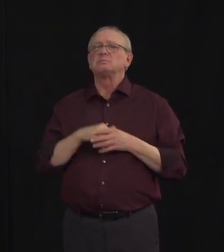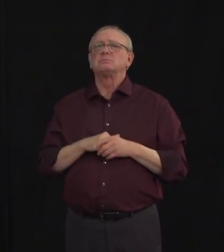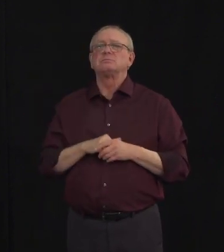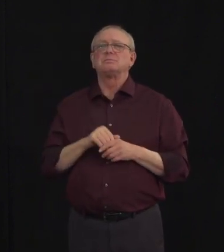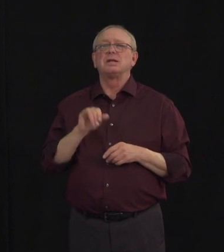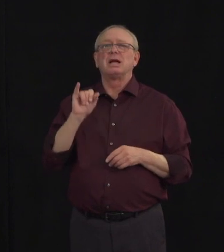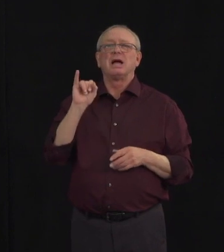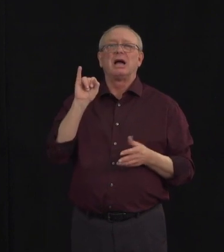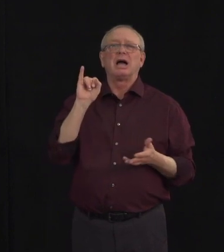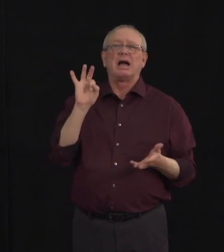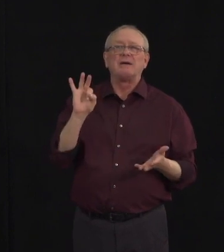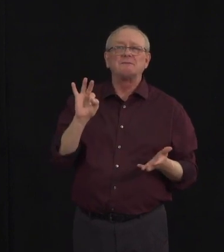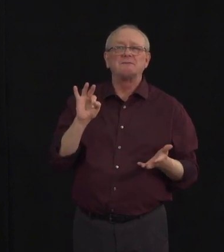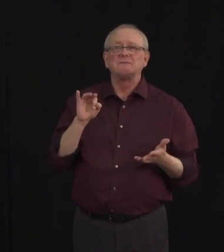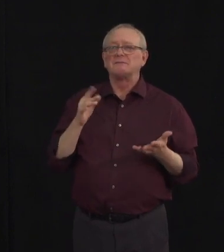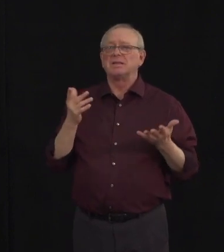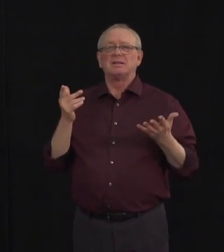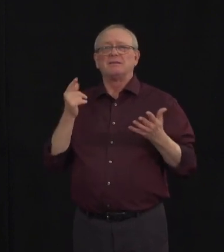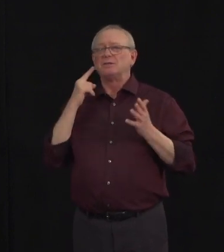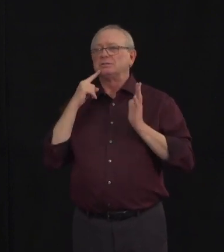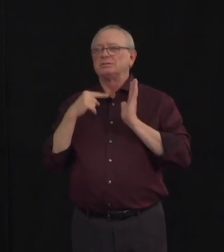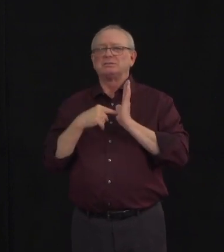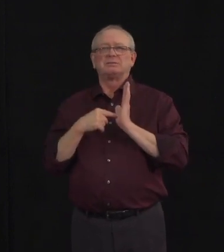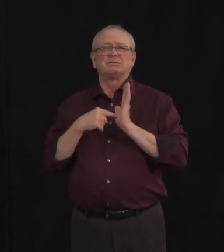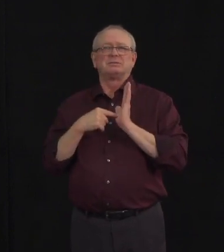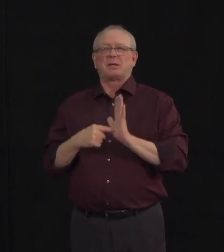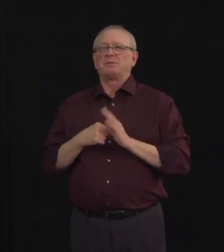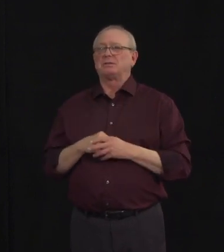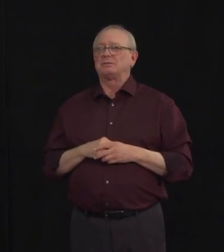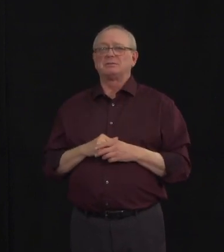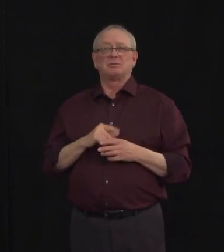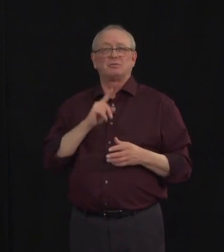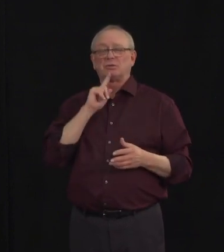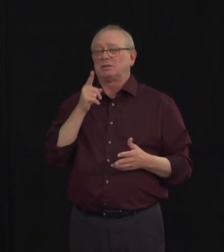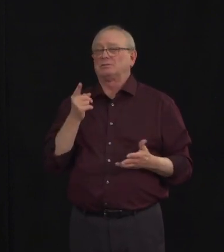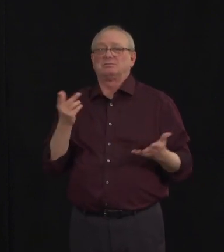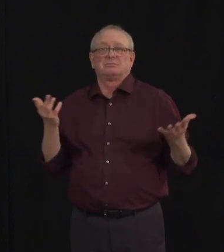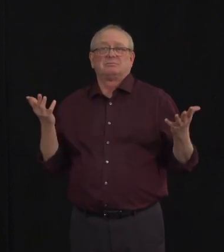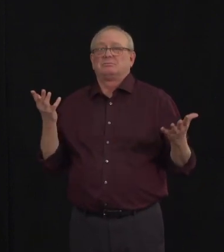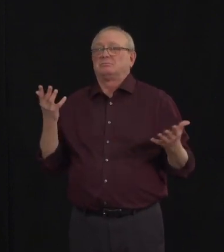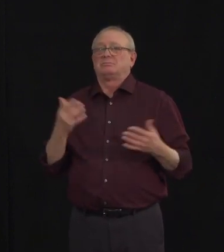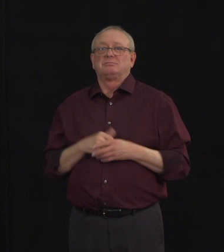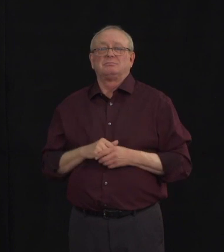ill, then it could be the retail store